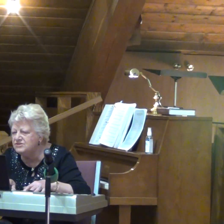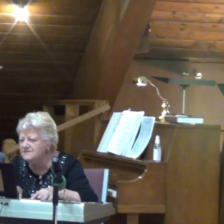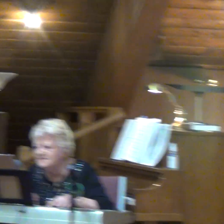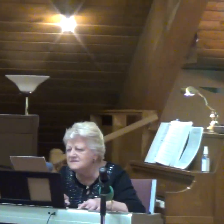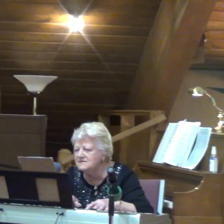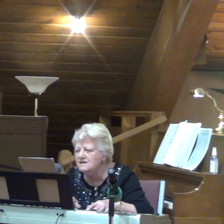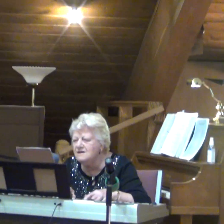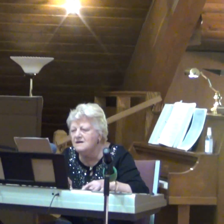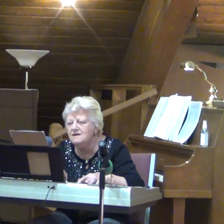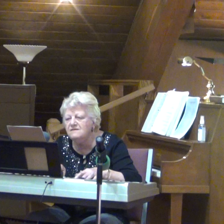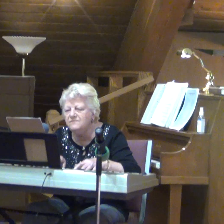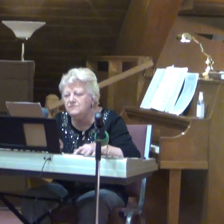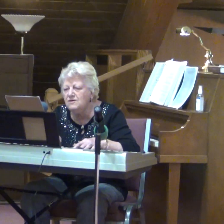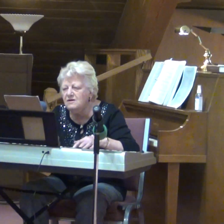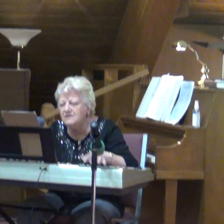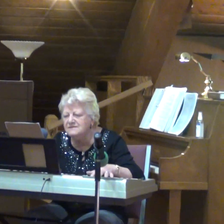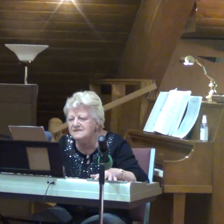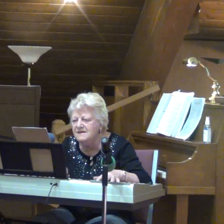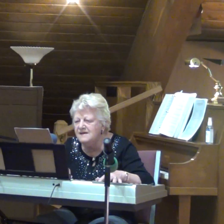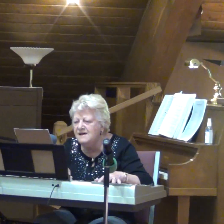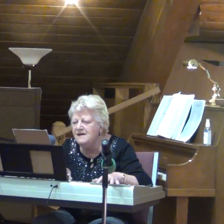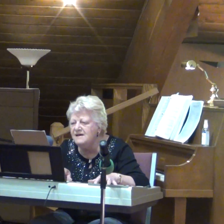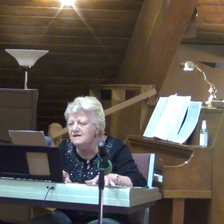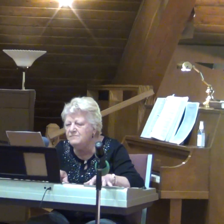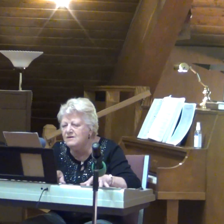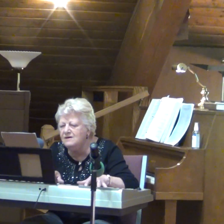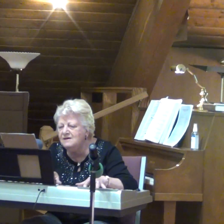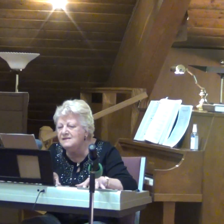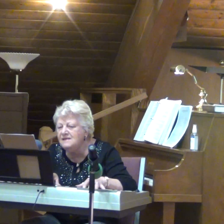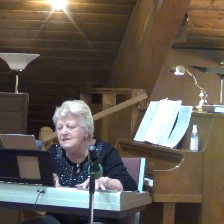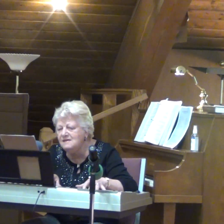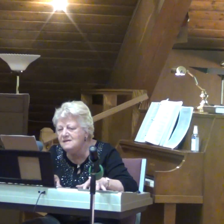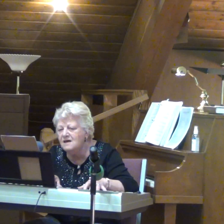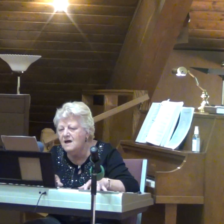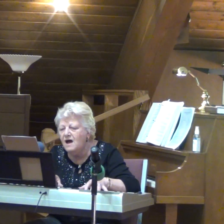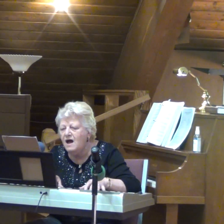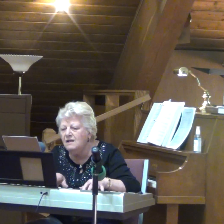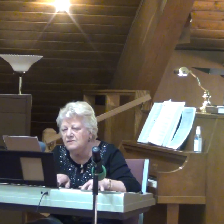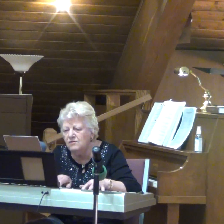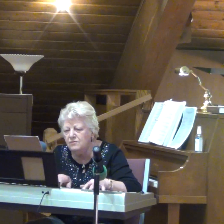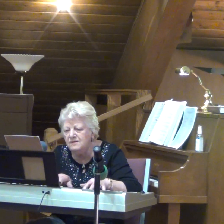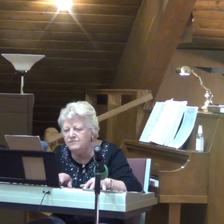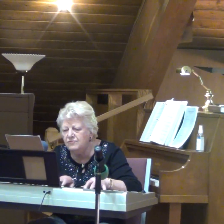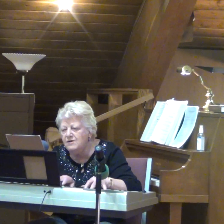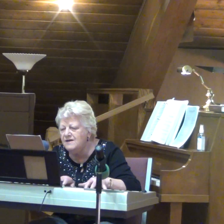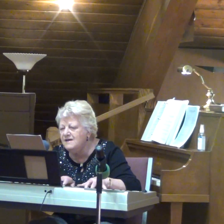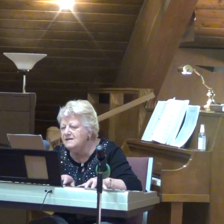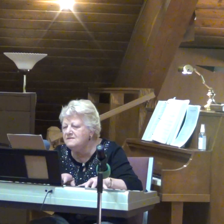Jesus saw her, I can say,